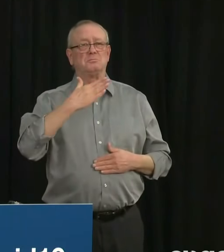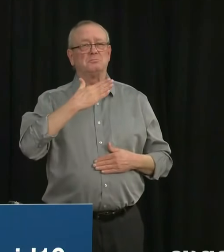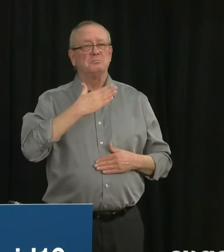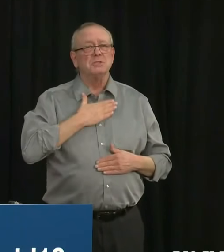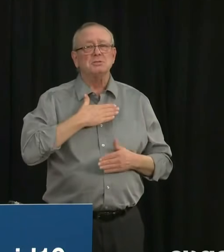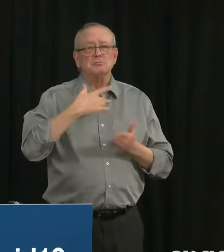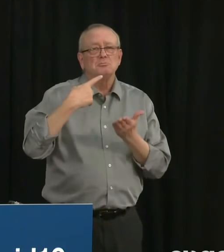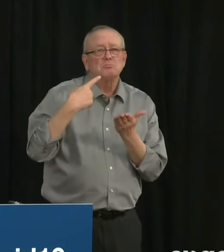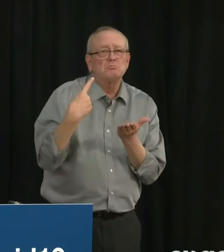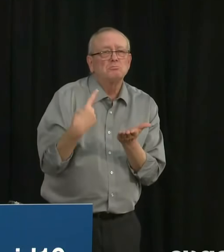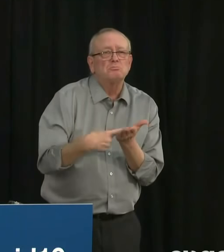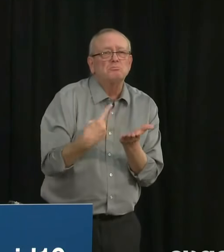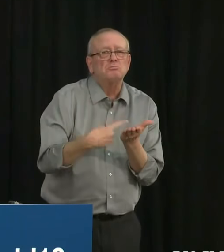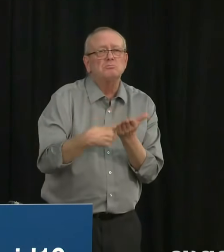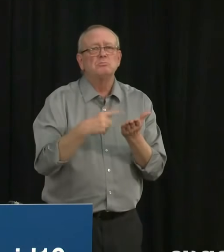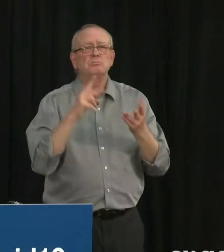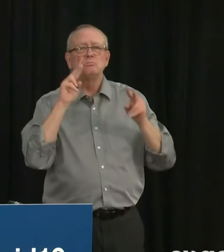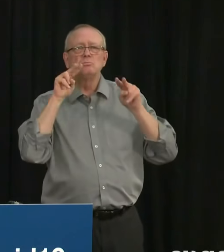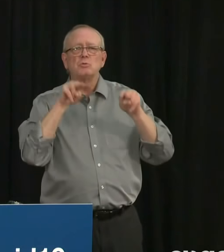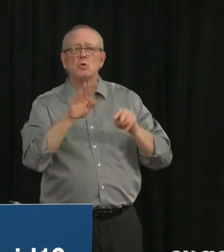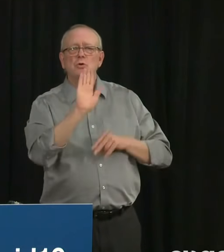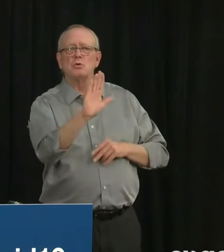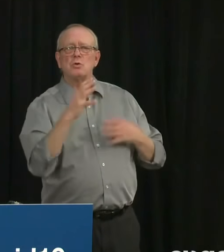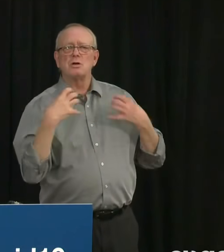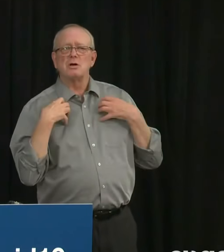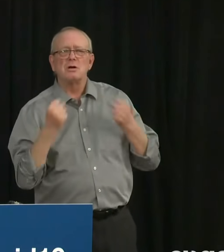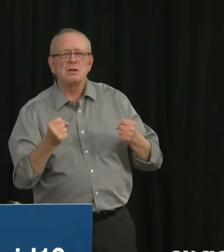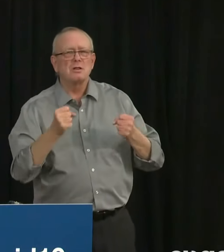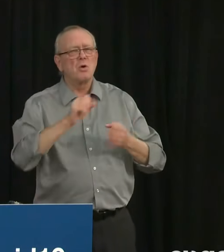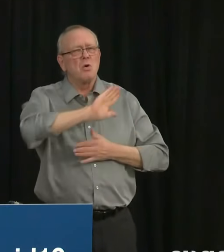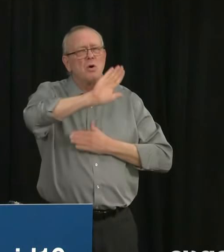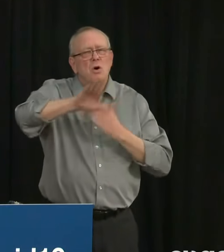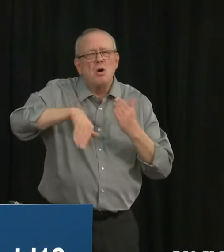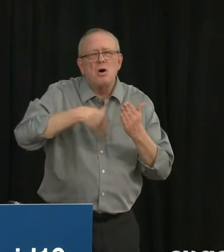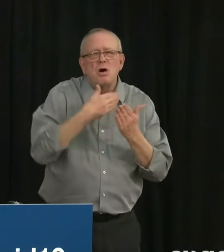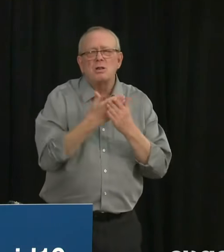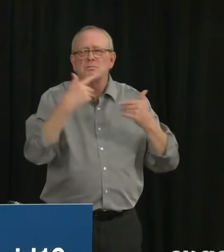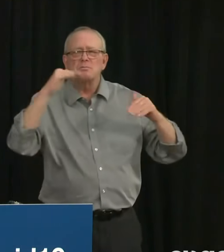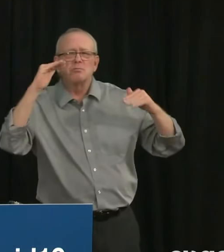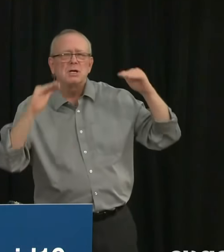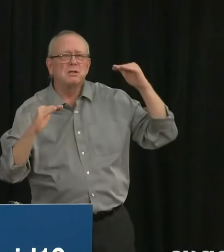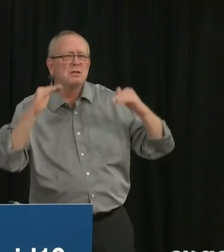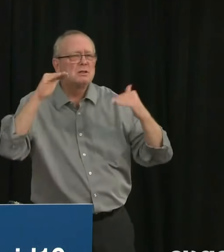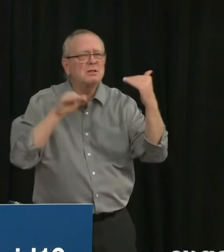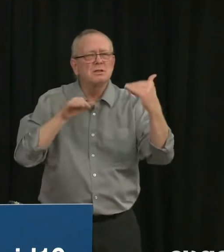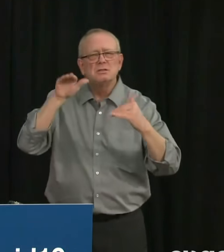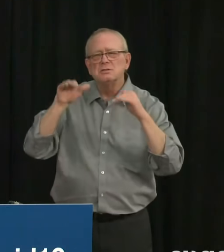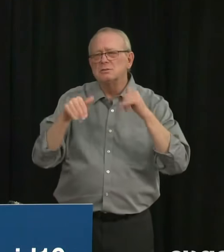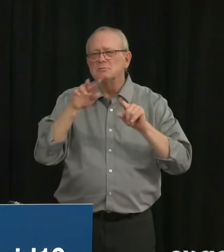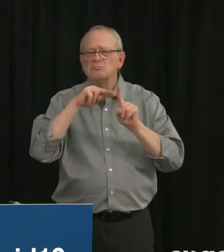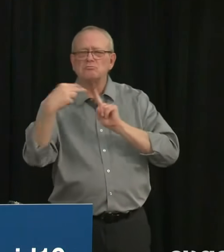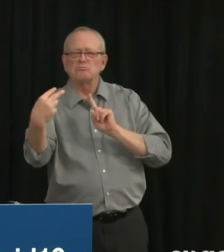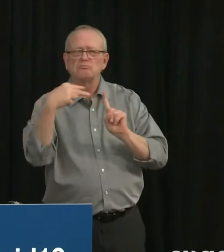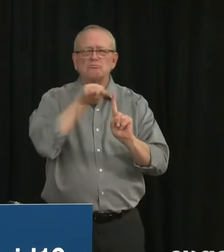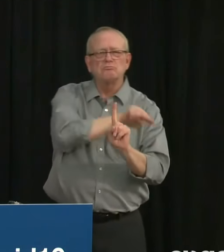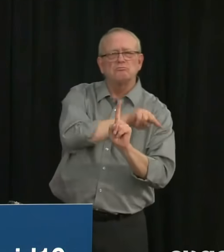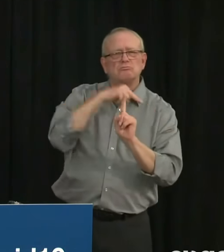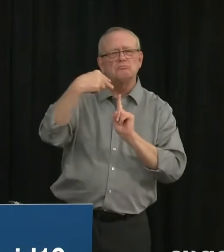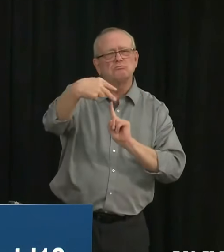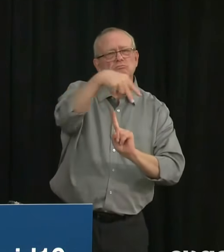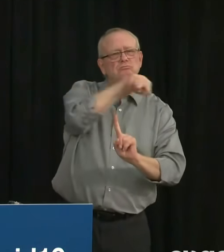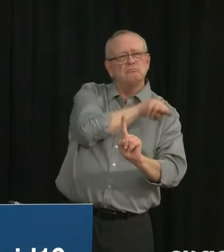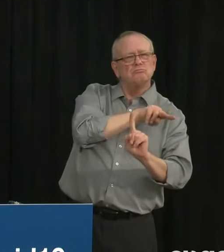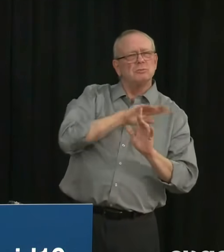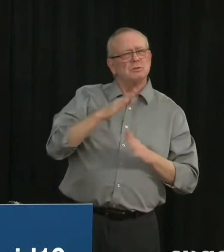their health and a holistic consideration of all aspects of their health first. There are no